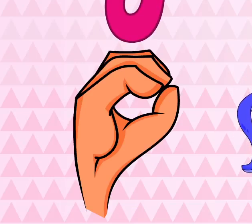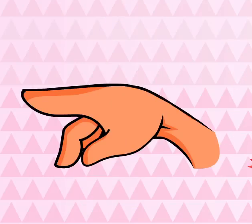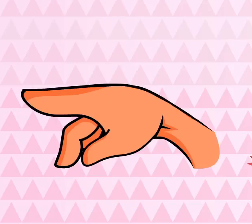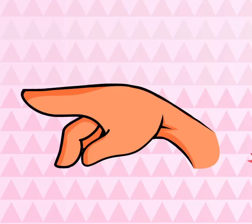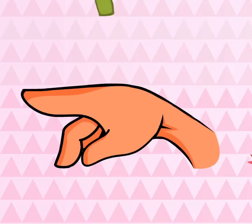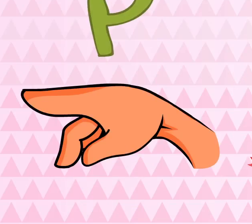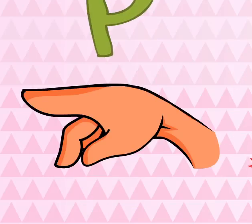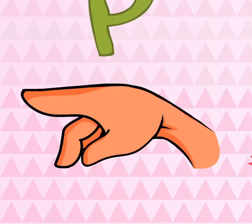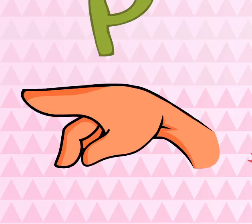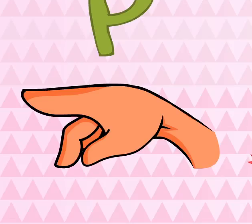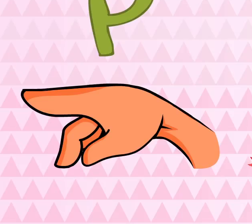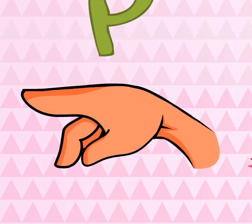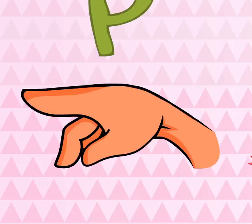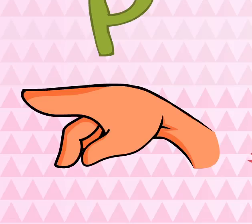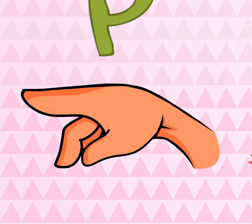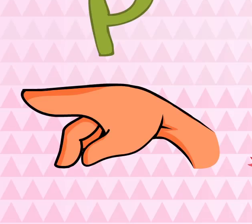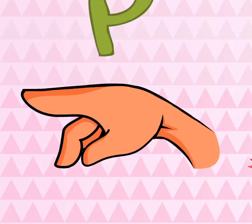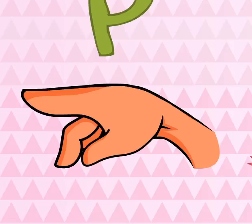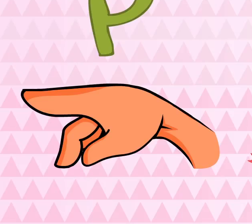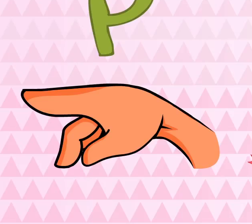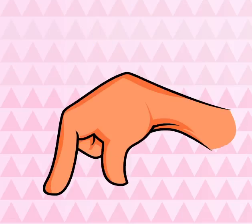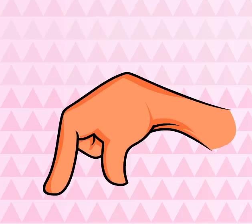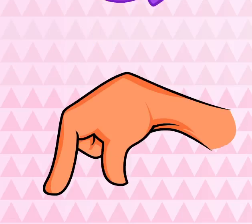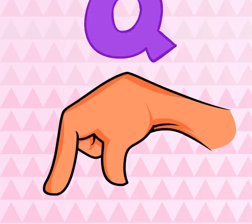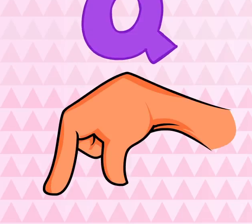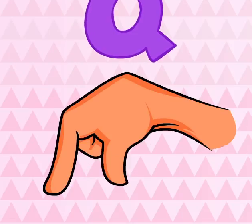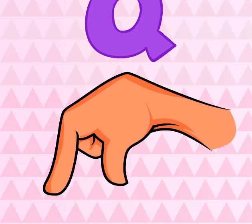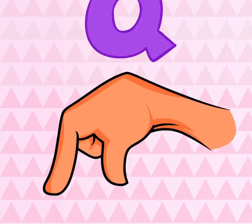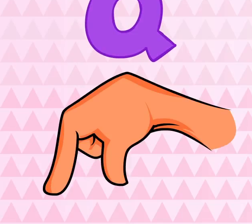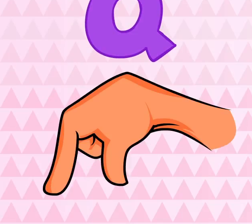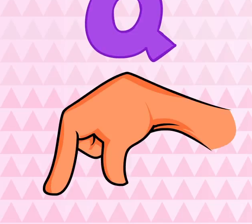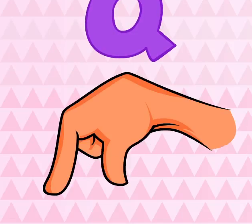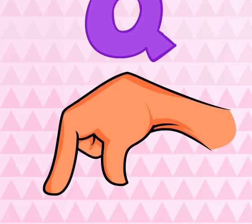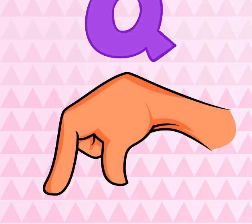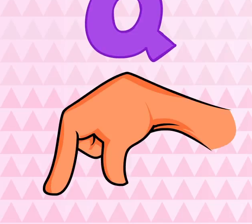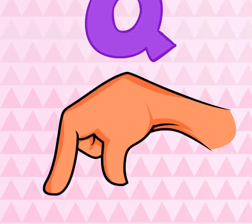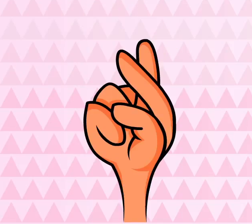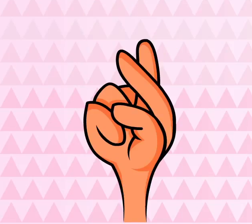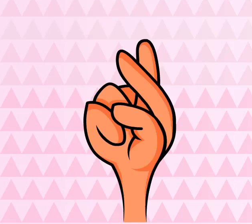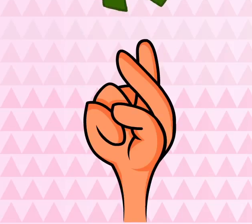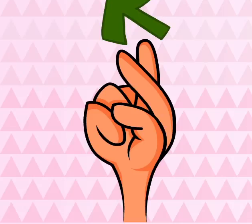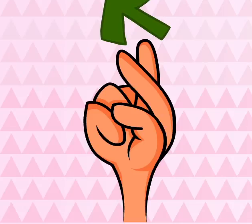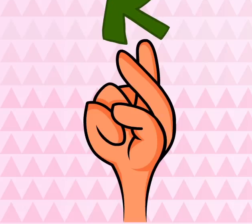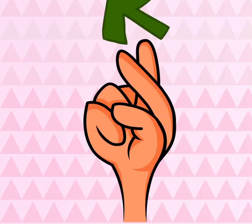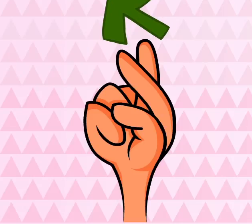P for Pig Q for Queen R for Rose